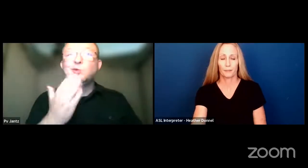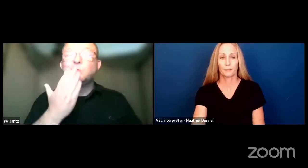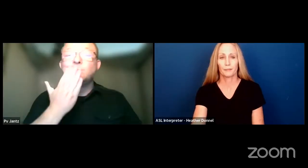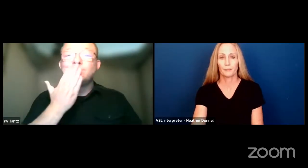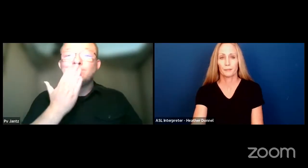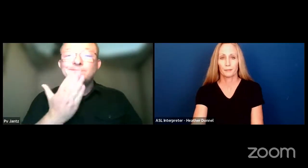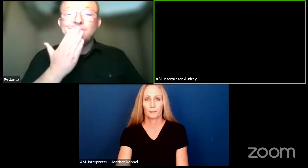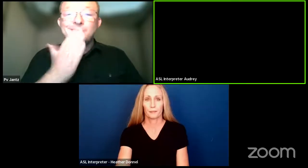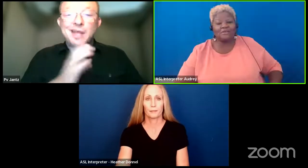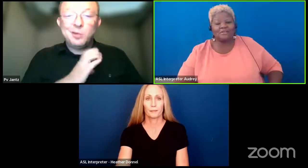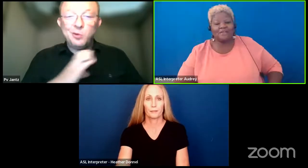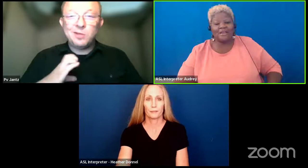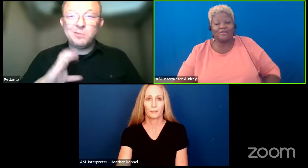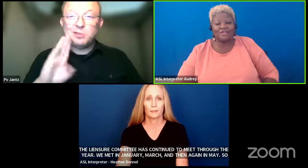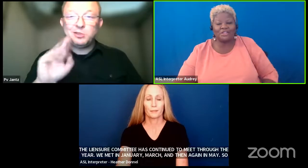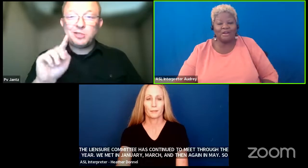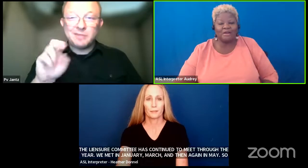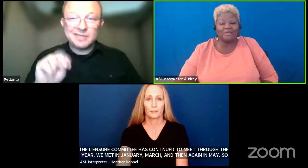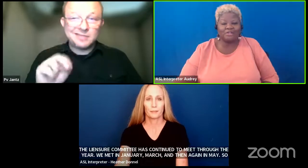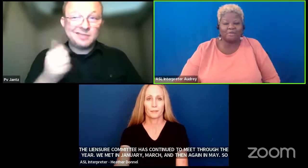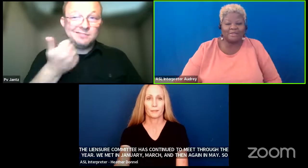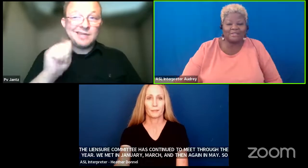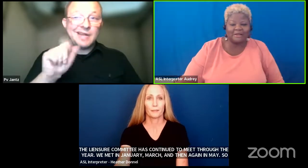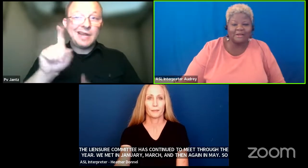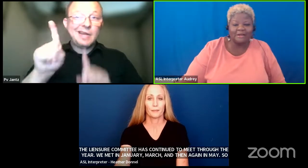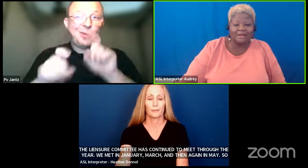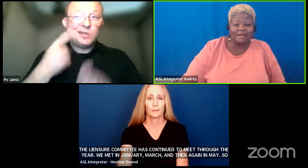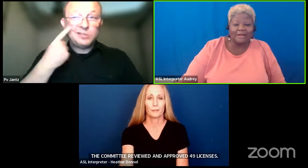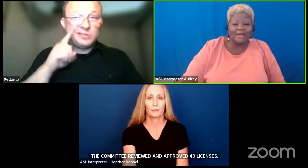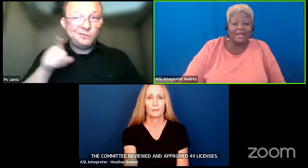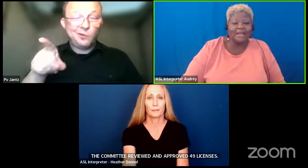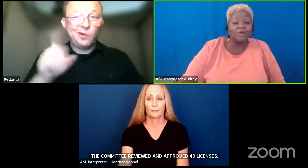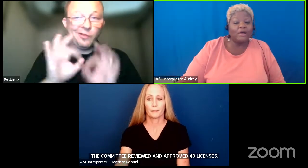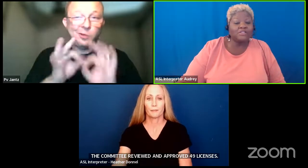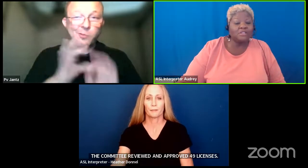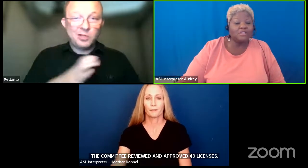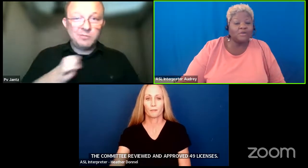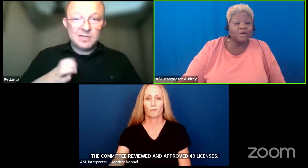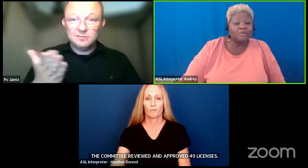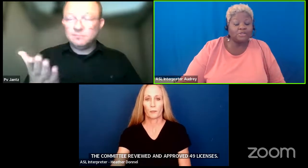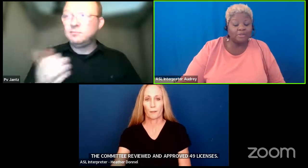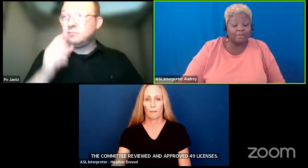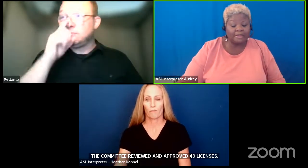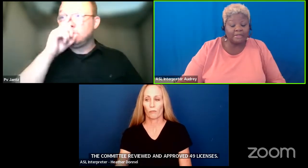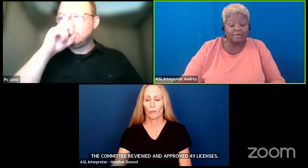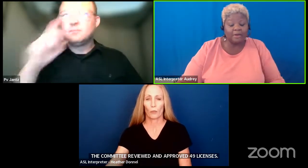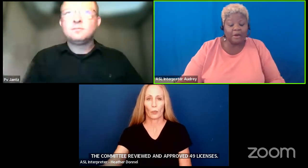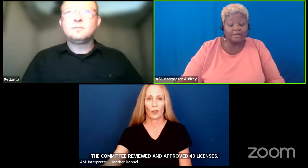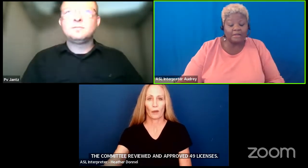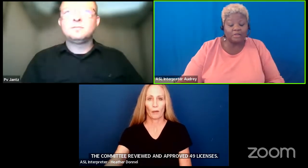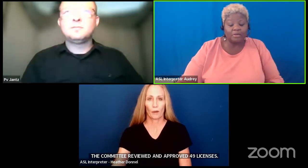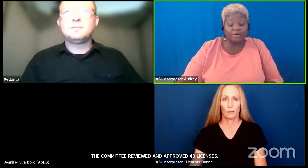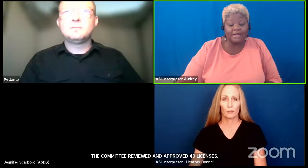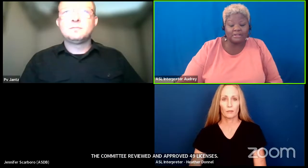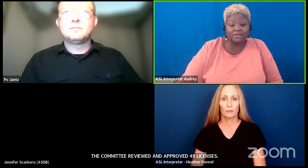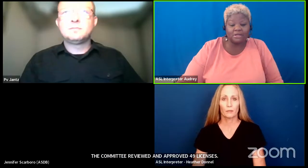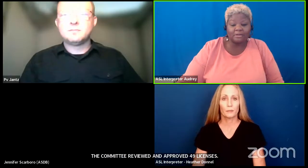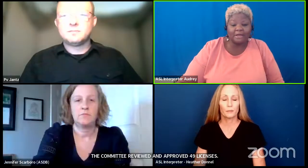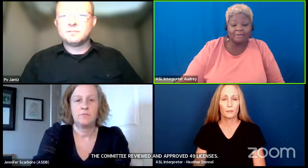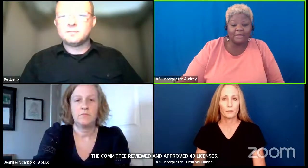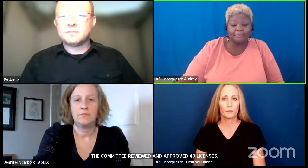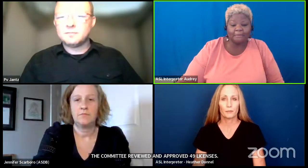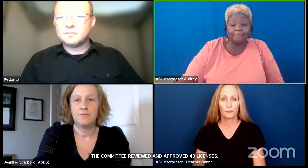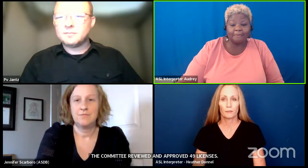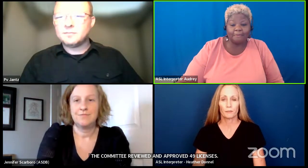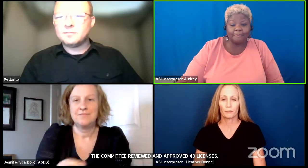That's wonderful, wonderful news. Thank you for sharing, Commissioner Benton. Any questions for Commissioner Benton regarding the Interpreter Licensure